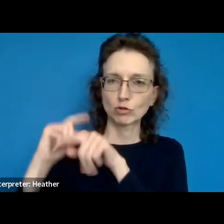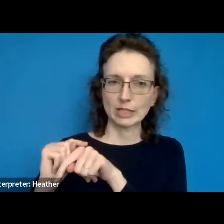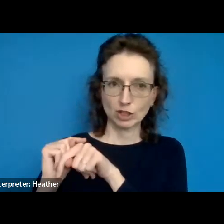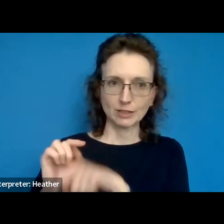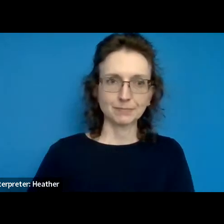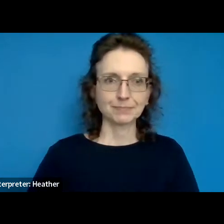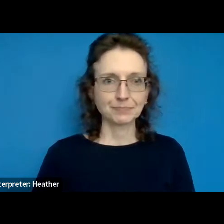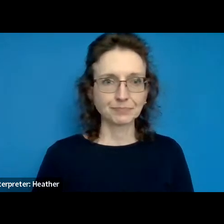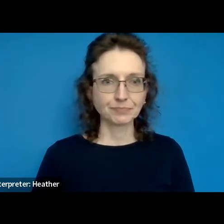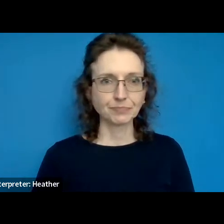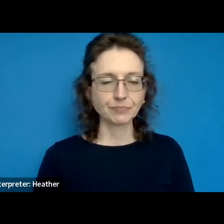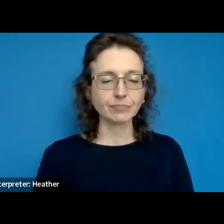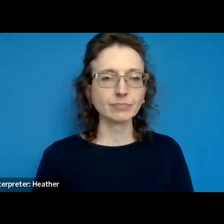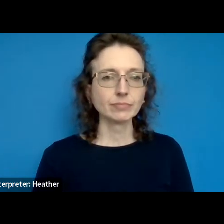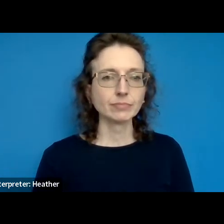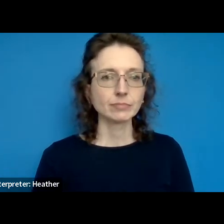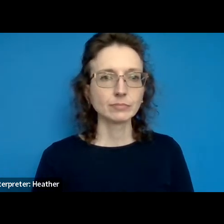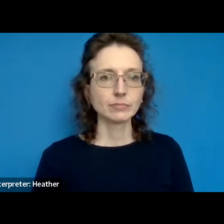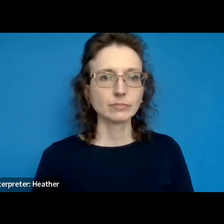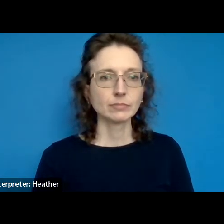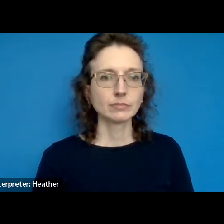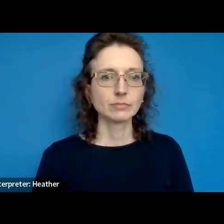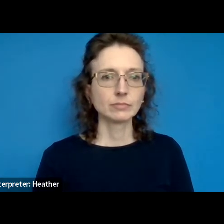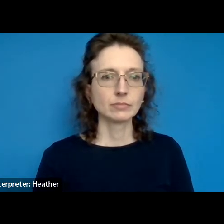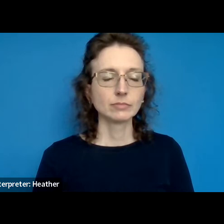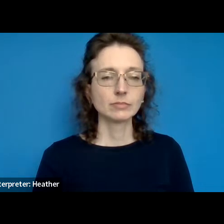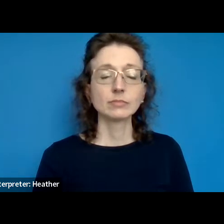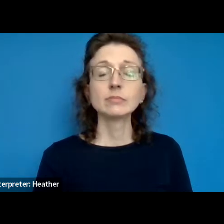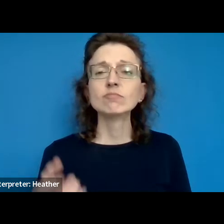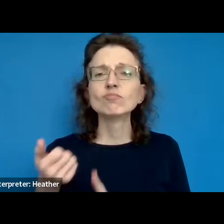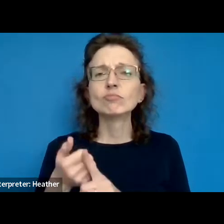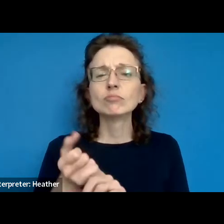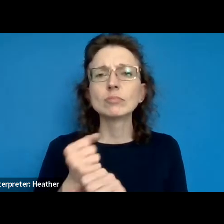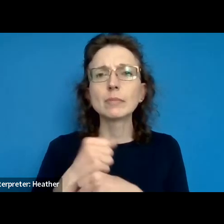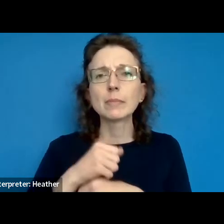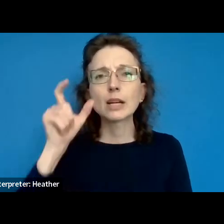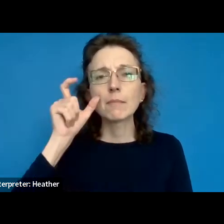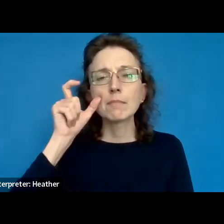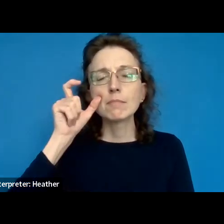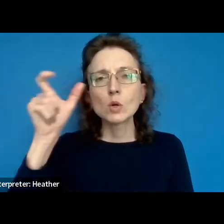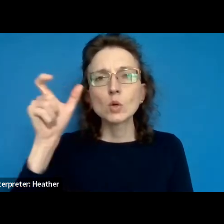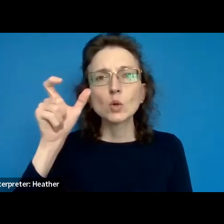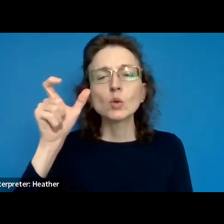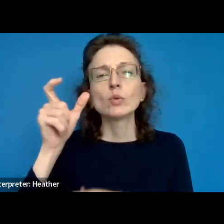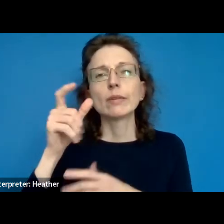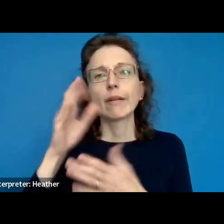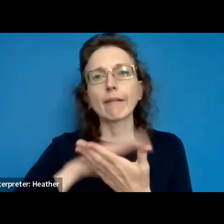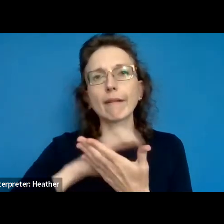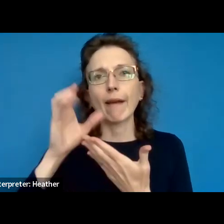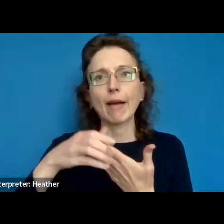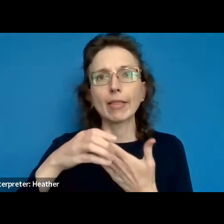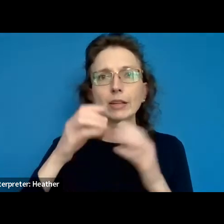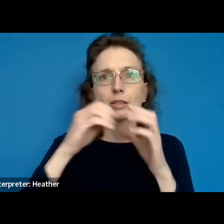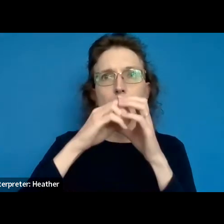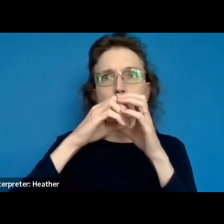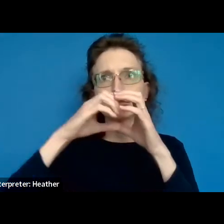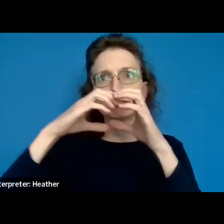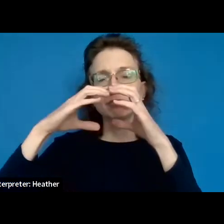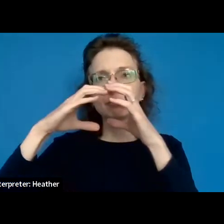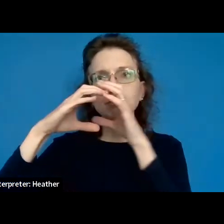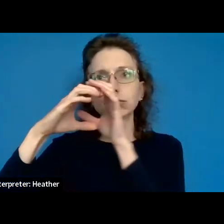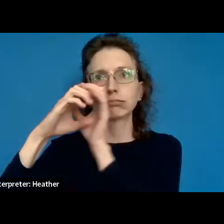is basically the creator of our moon calendar. Moon phases are associated with her, but also with